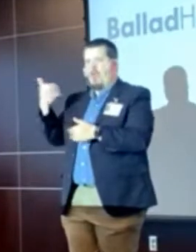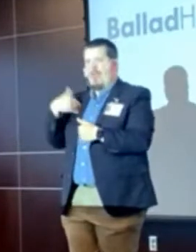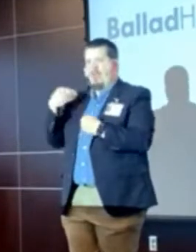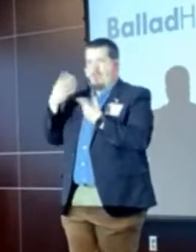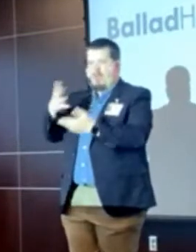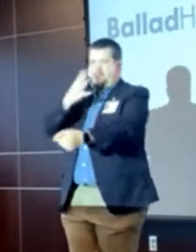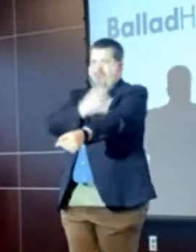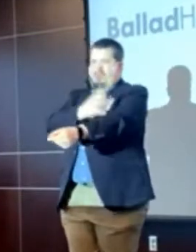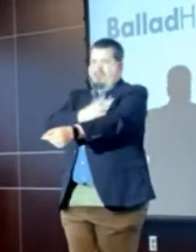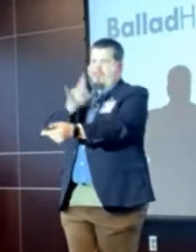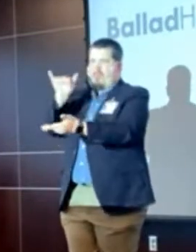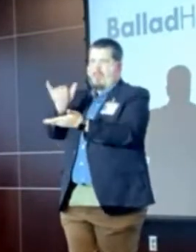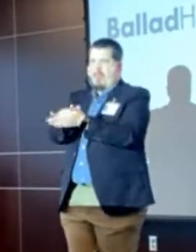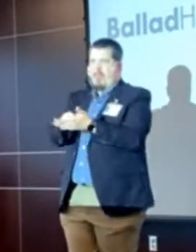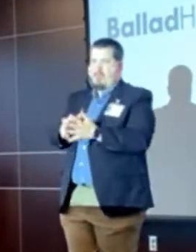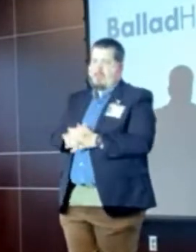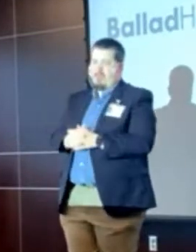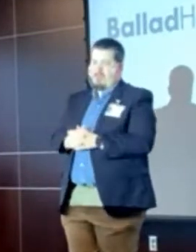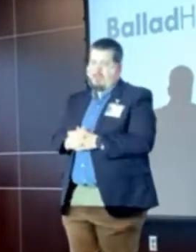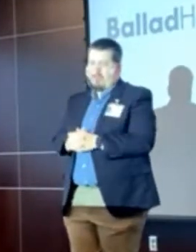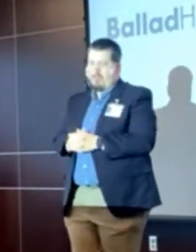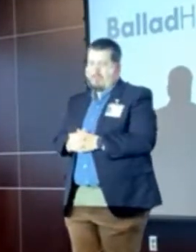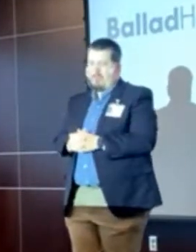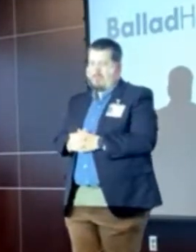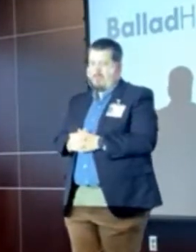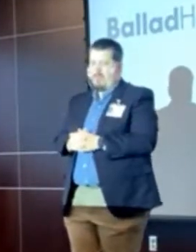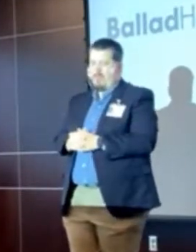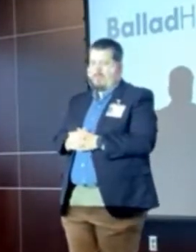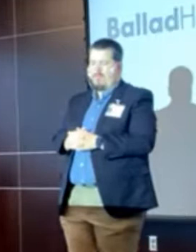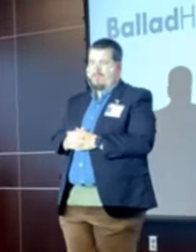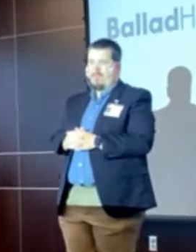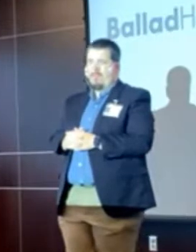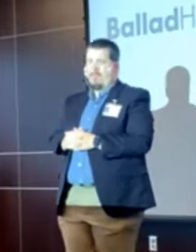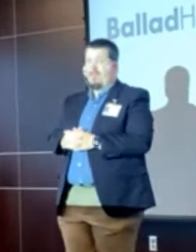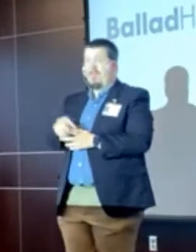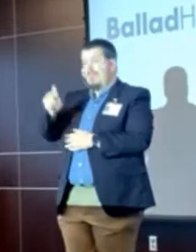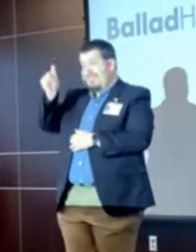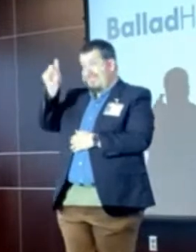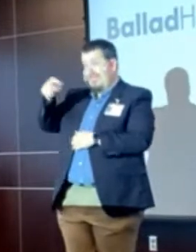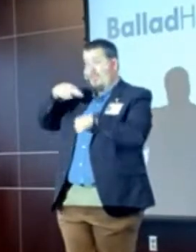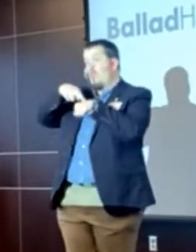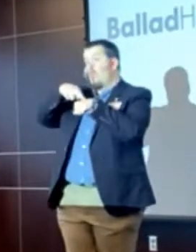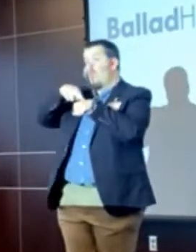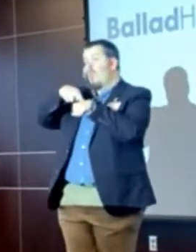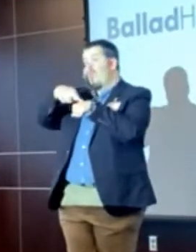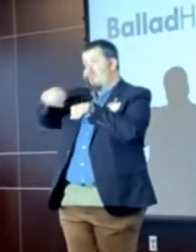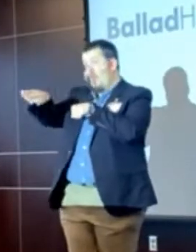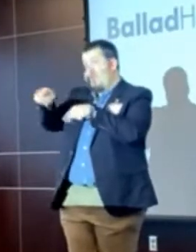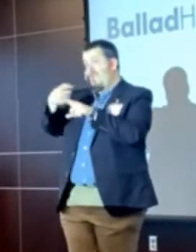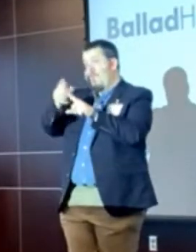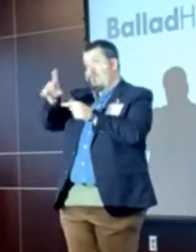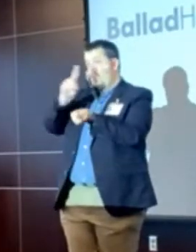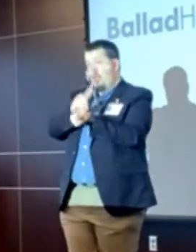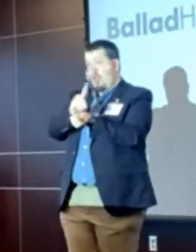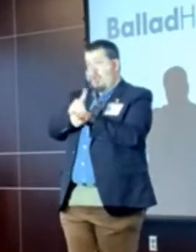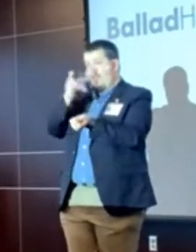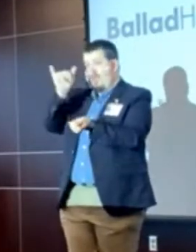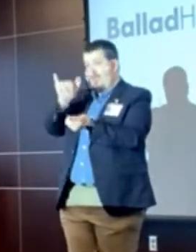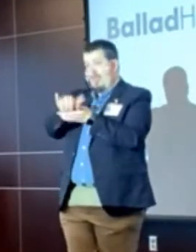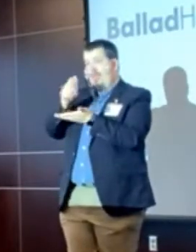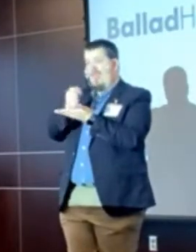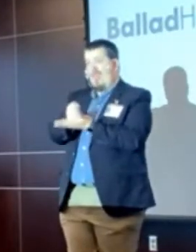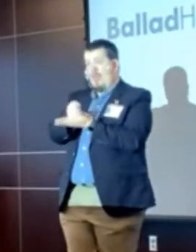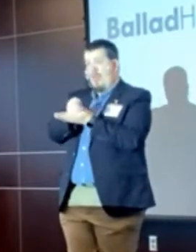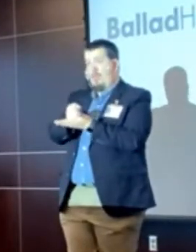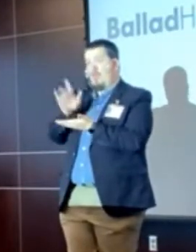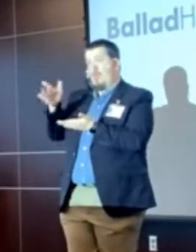provide this treatment. You do need to be referred by your physician for this treatment,